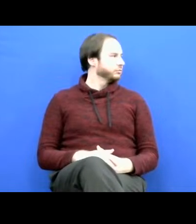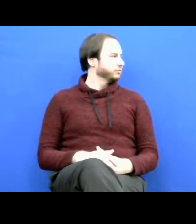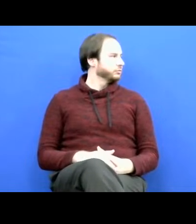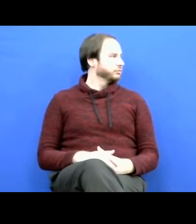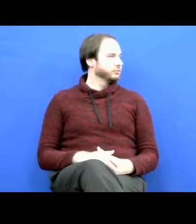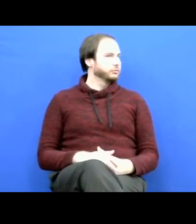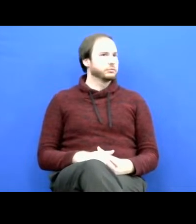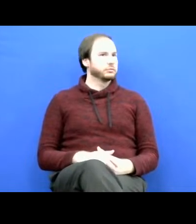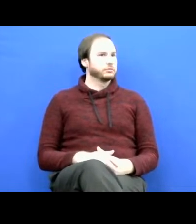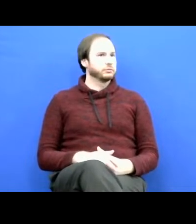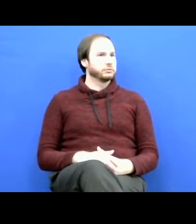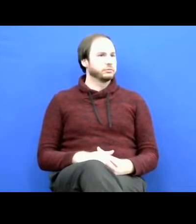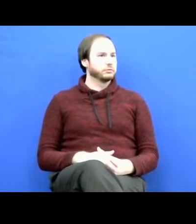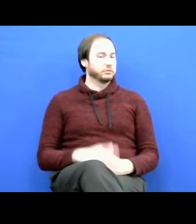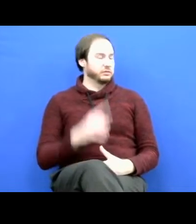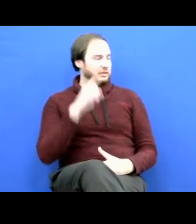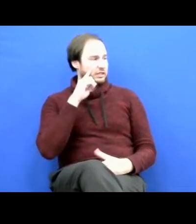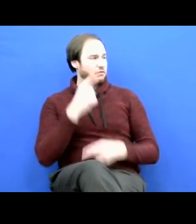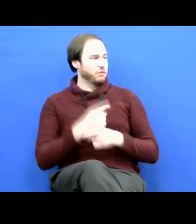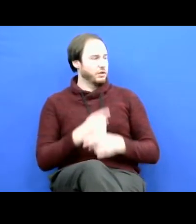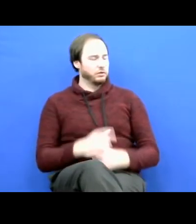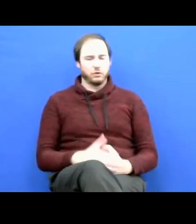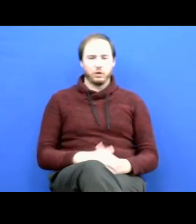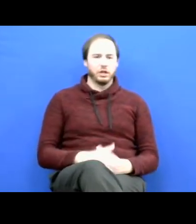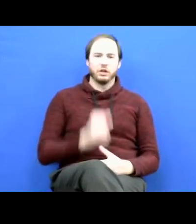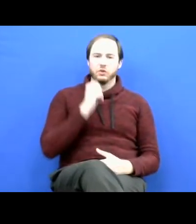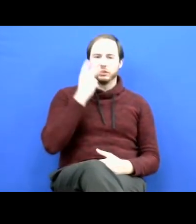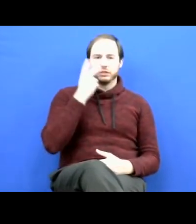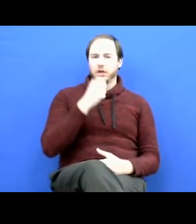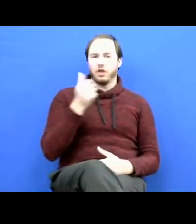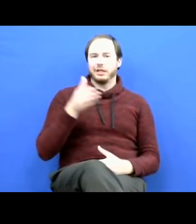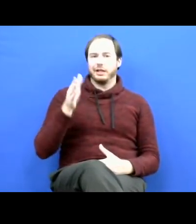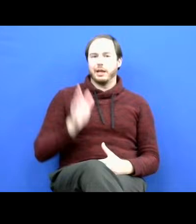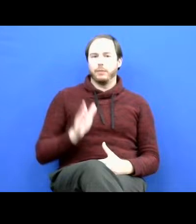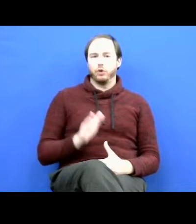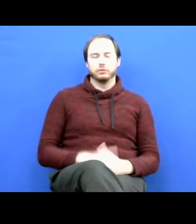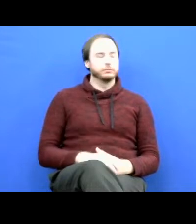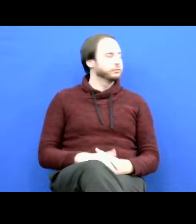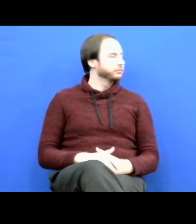any other. That sounds correct to me. Okay, I don't see any other properties. Okay.